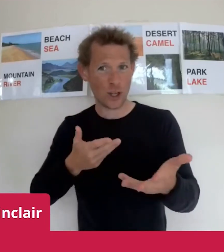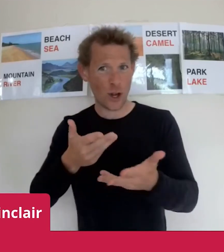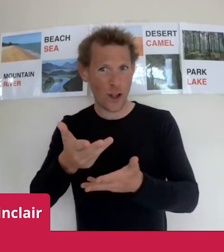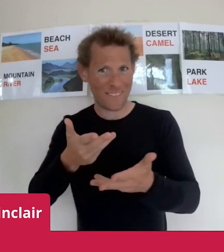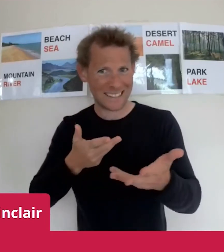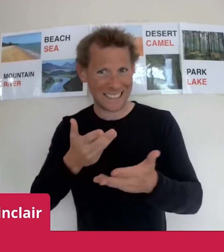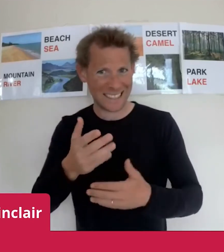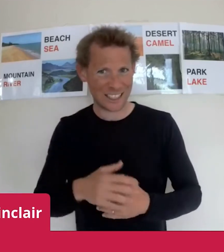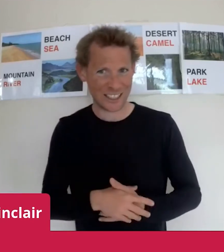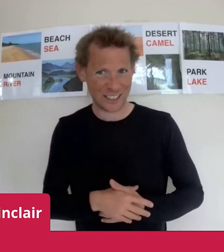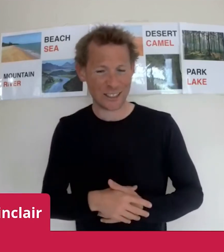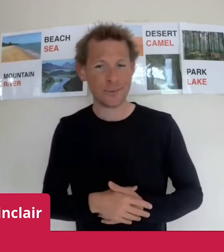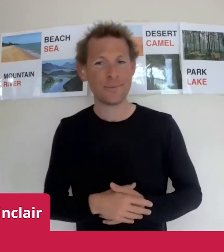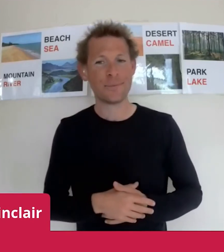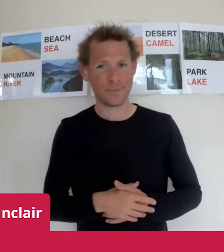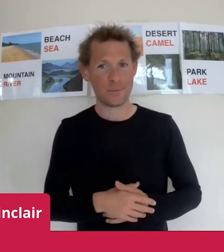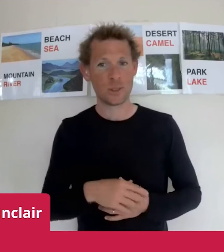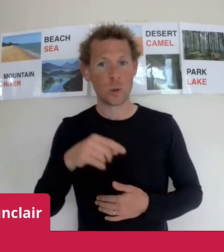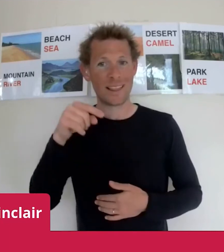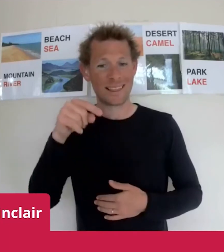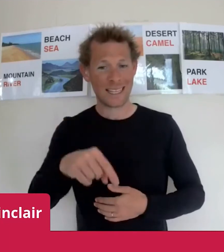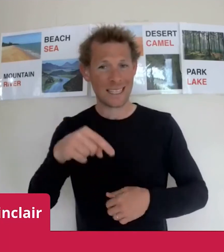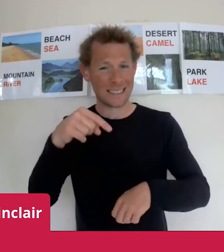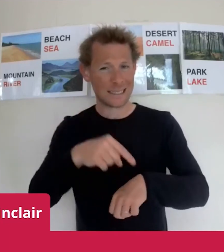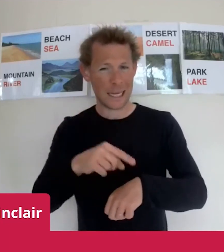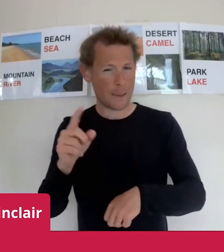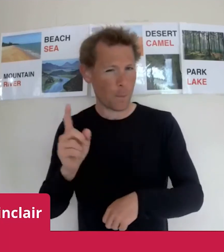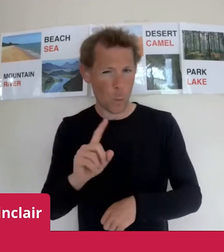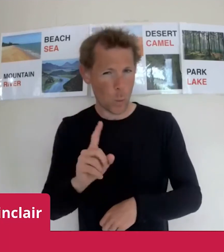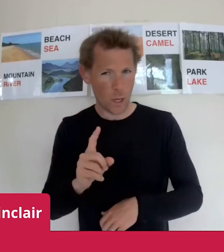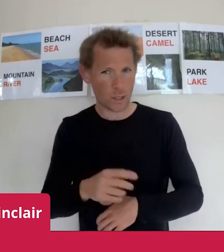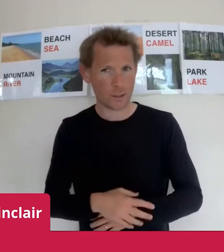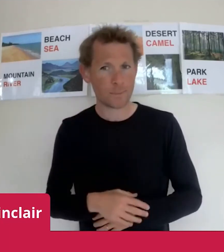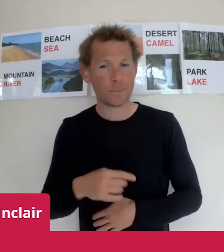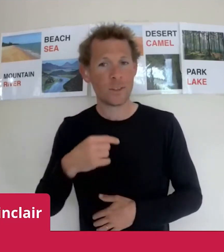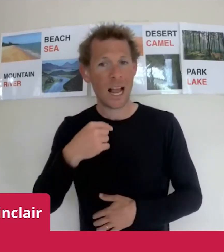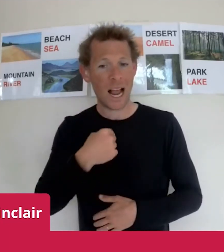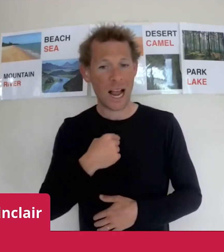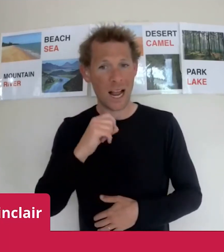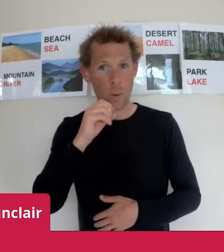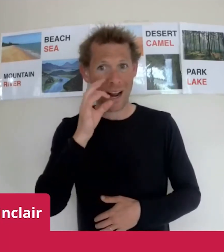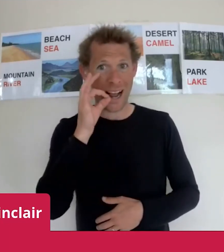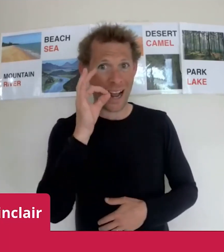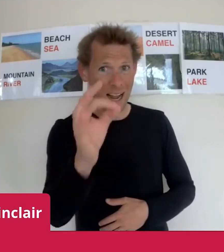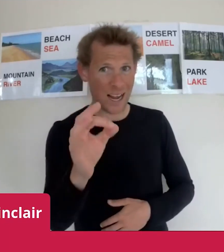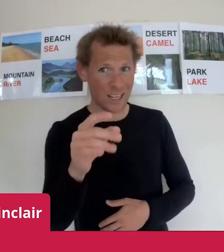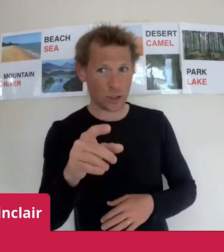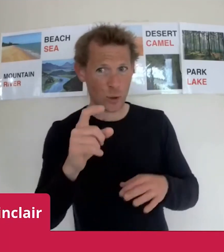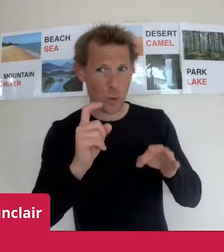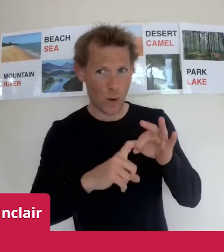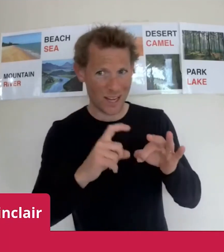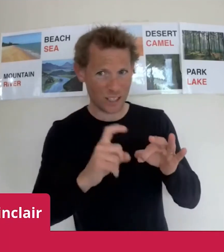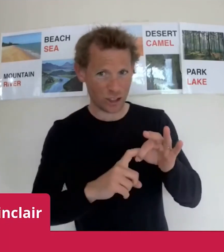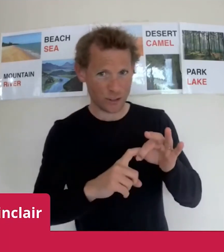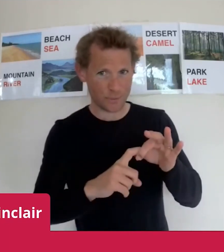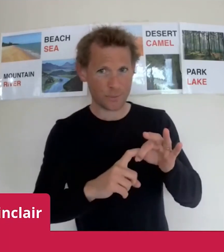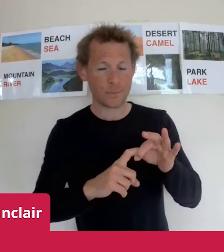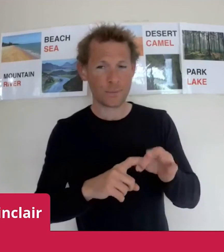So now we're going to have our second conversation. This time, how we're going to do it is that I'm going to ask